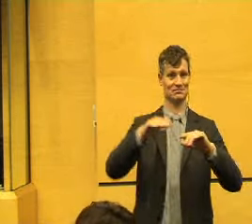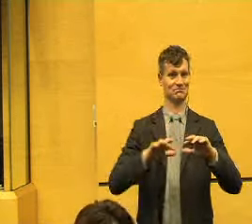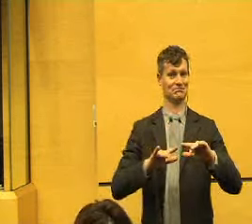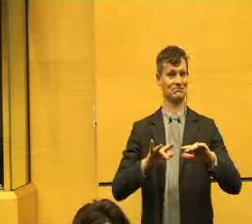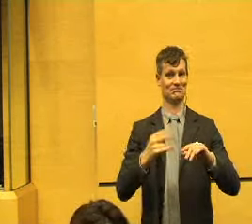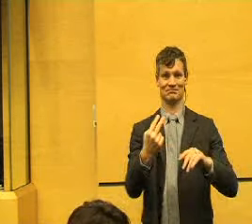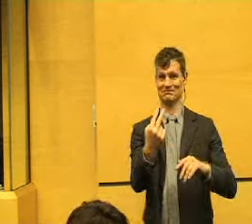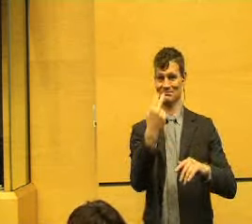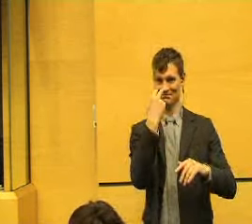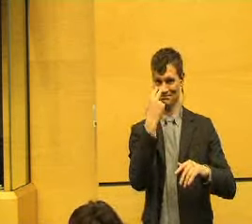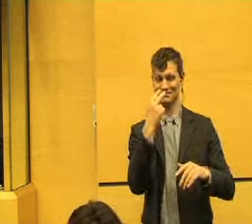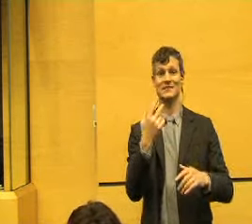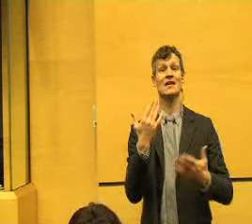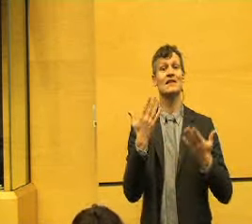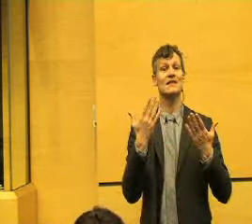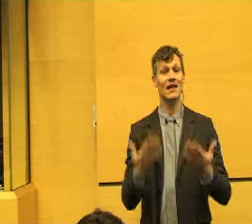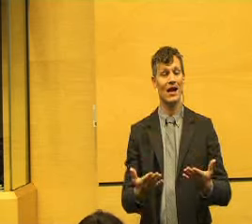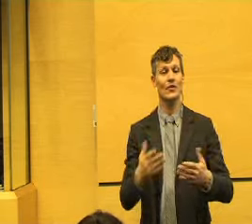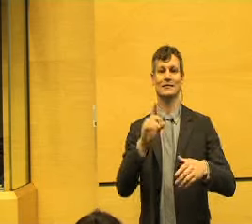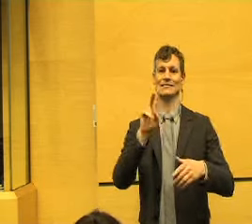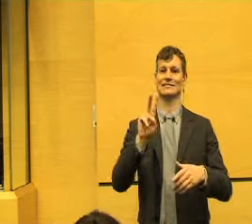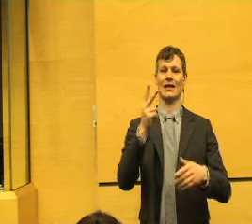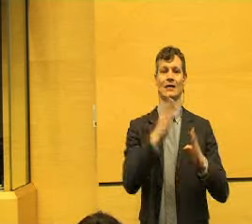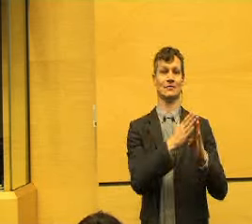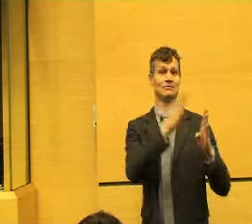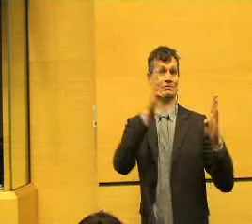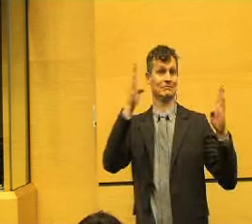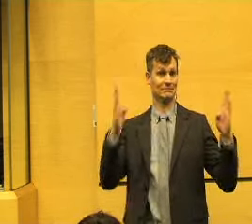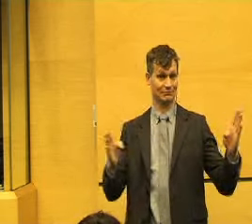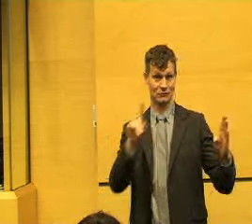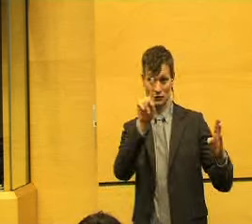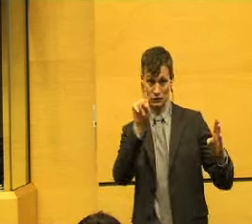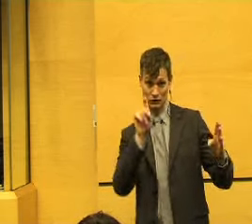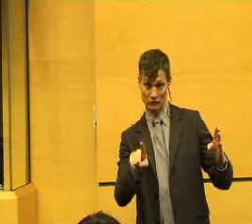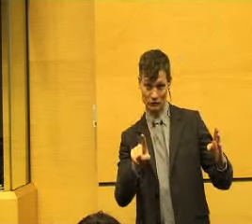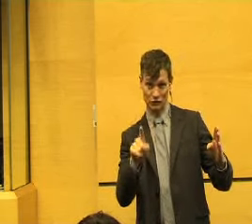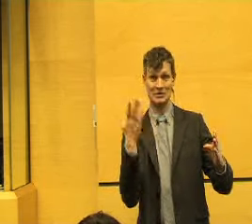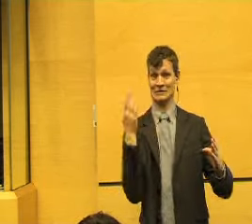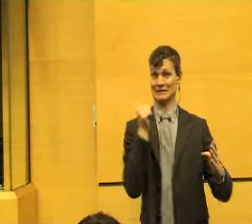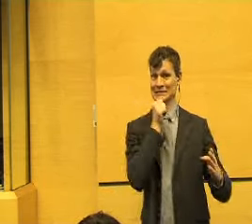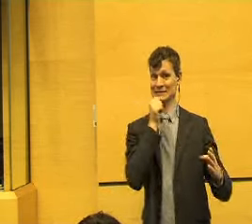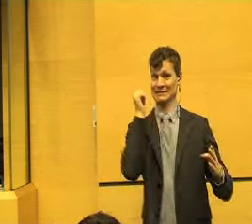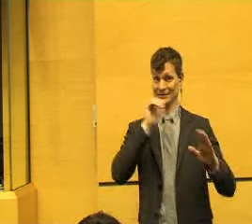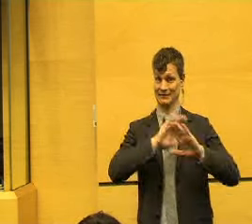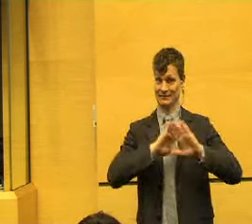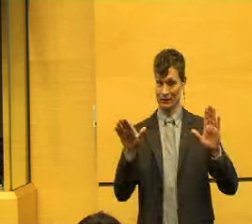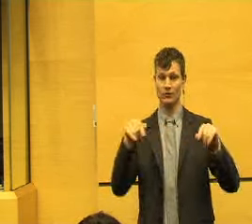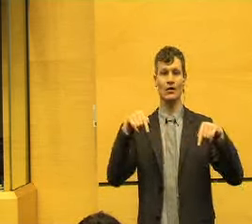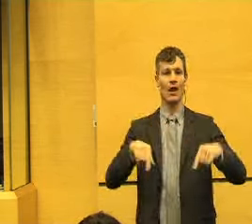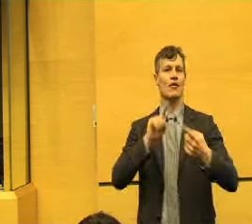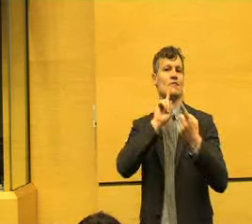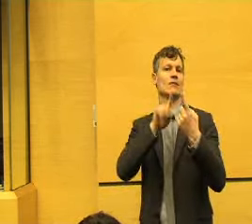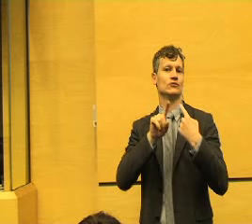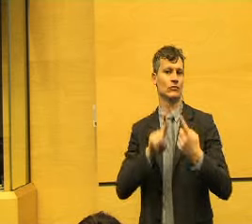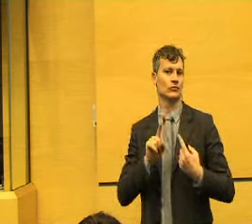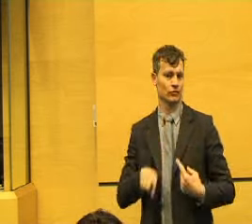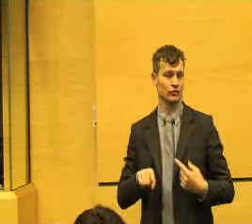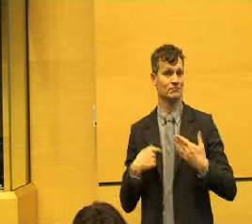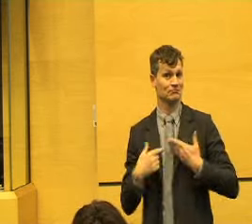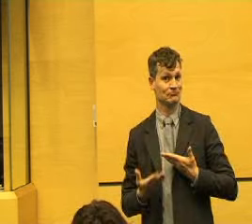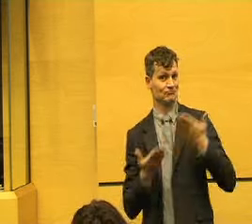responses. Mr. Itunsut, you have the floor. Madam Chair, distinguished member of the committee, good morning and